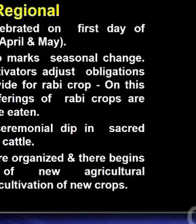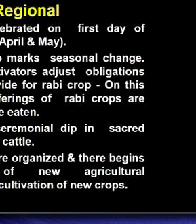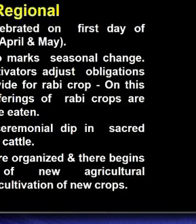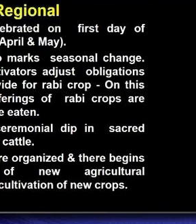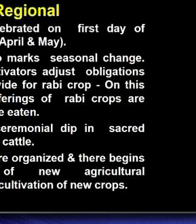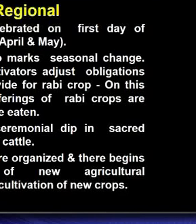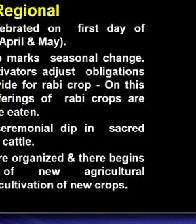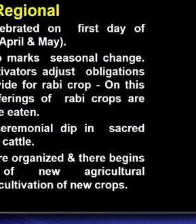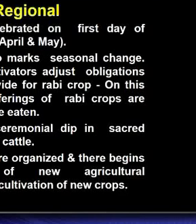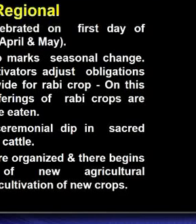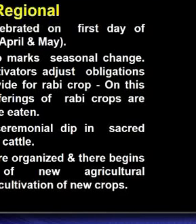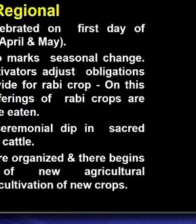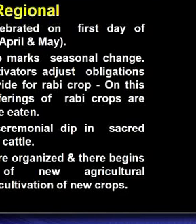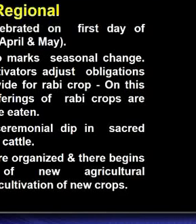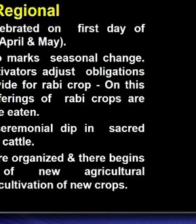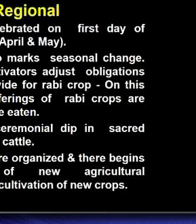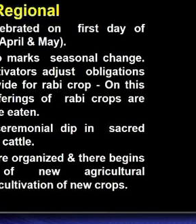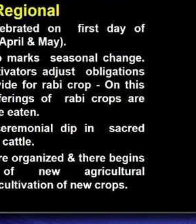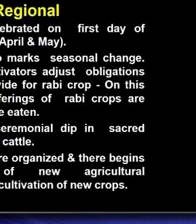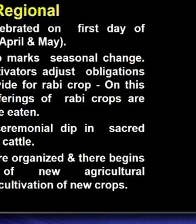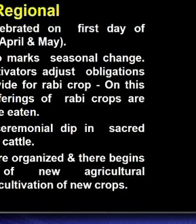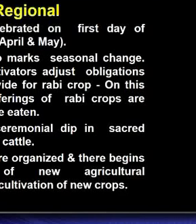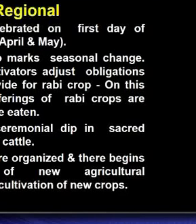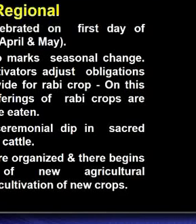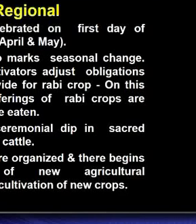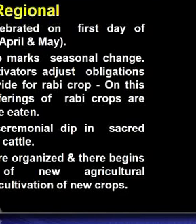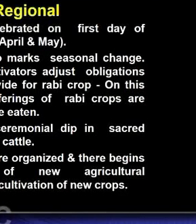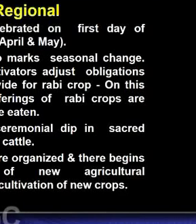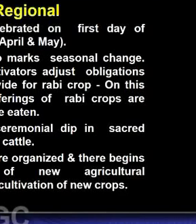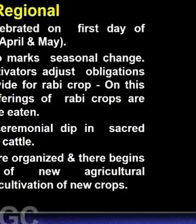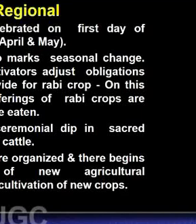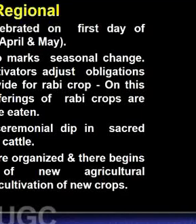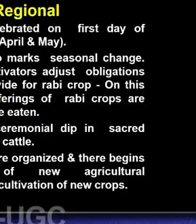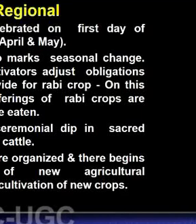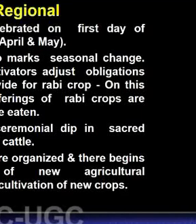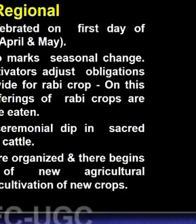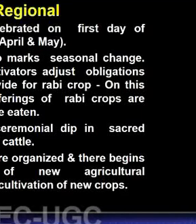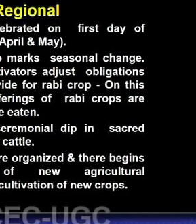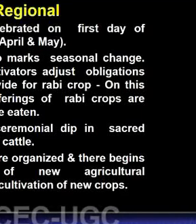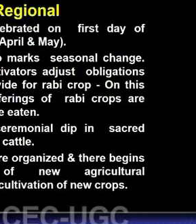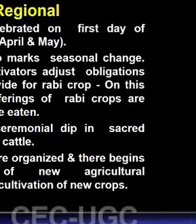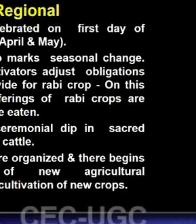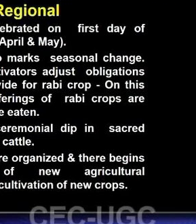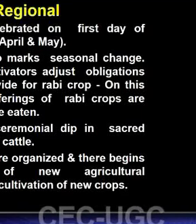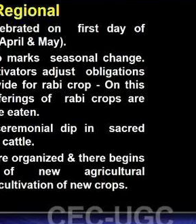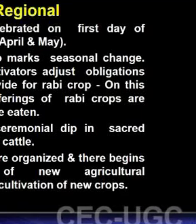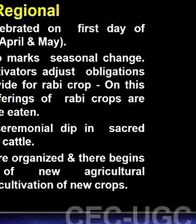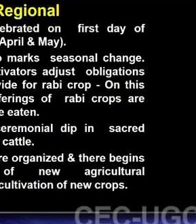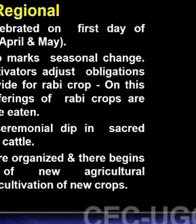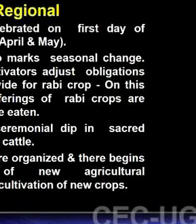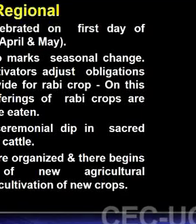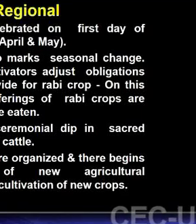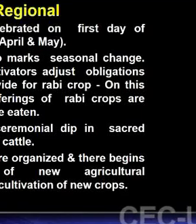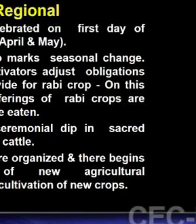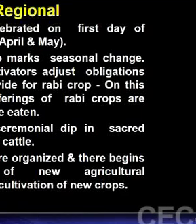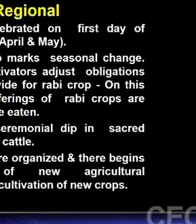Rabi crop. On this day, sacred offerings of Rabi crop are made and these are eaten. Hindus take ceremonial dip